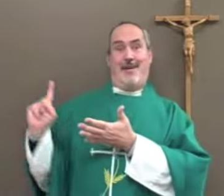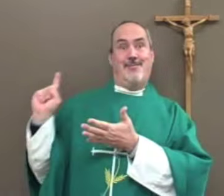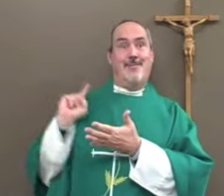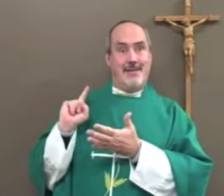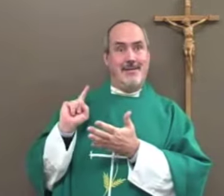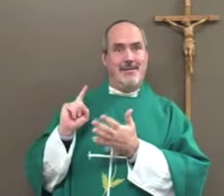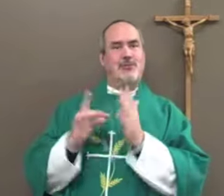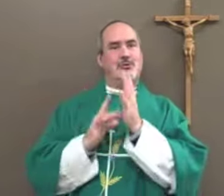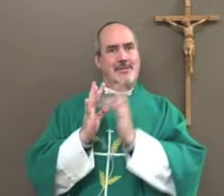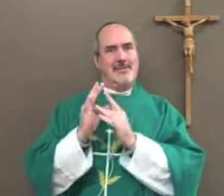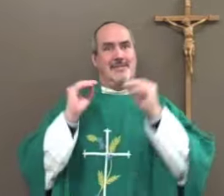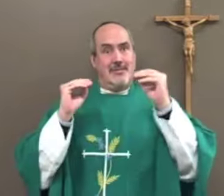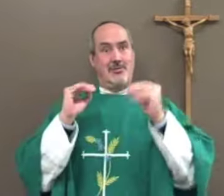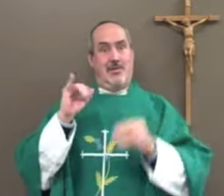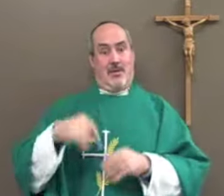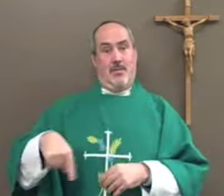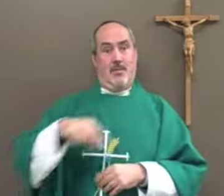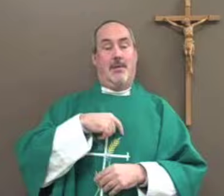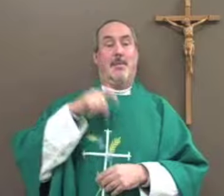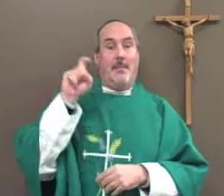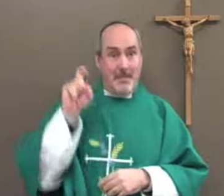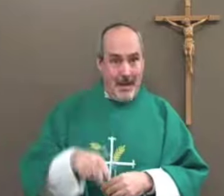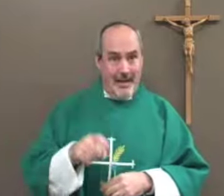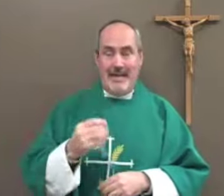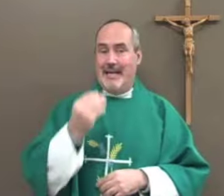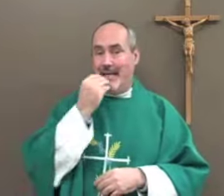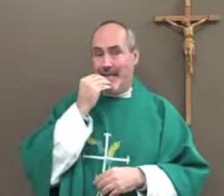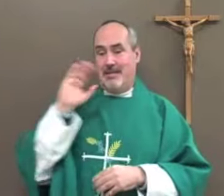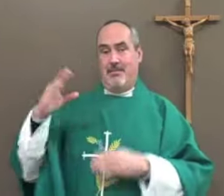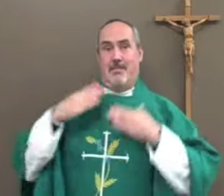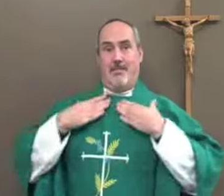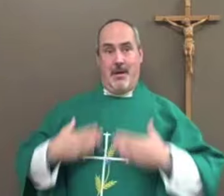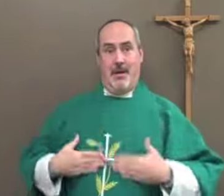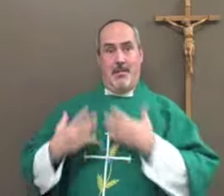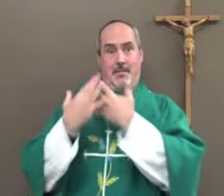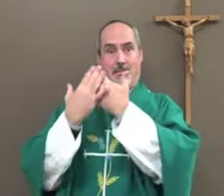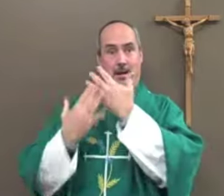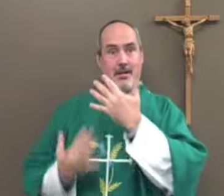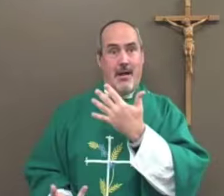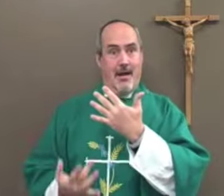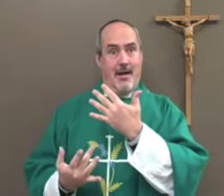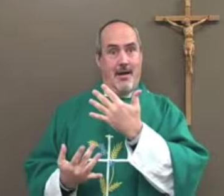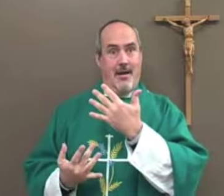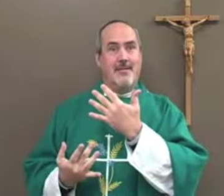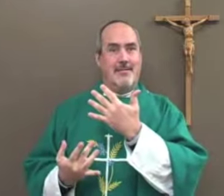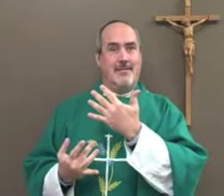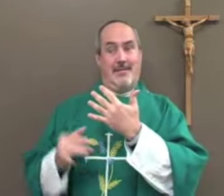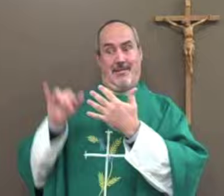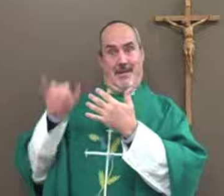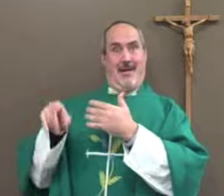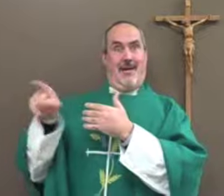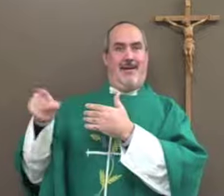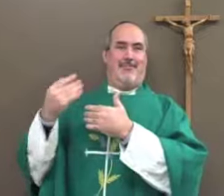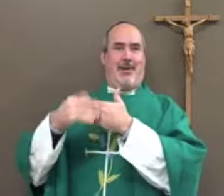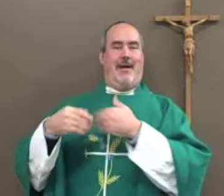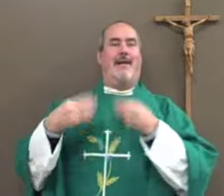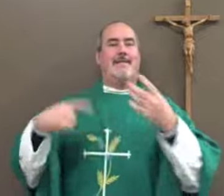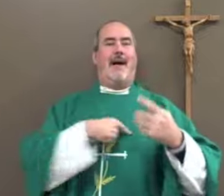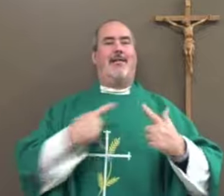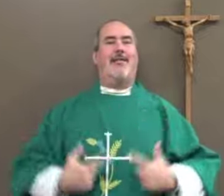us everlasting life. Last week, Jesus taught us that we must eat of his body and blood,